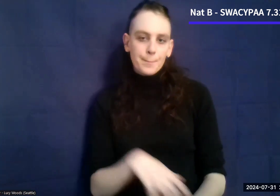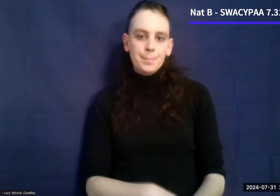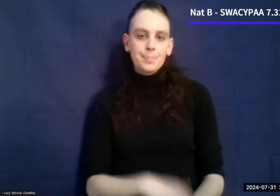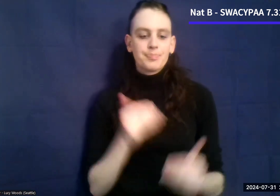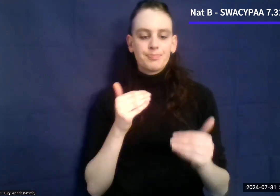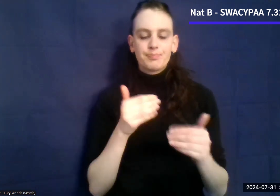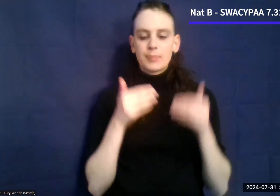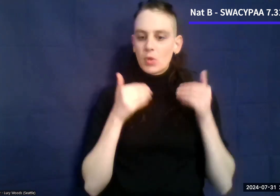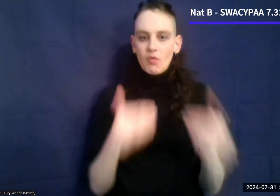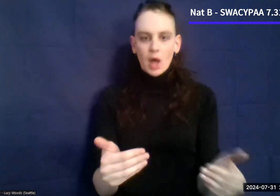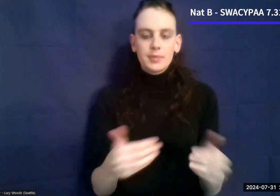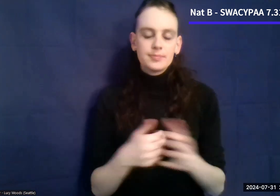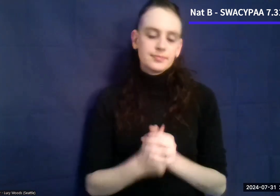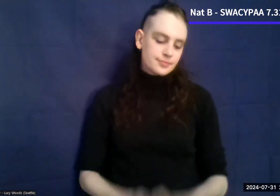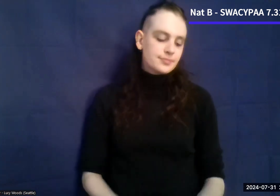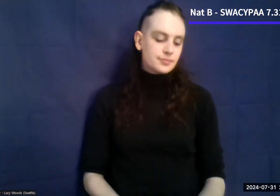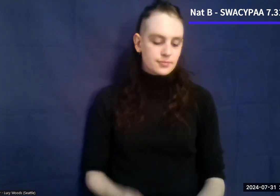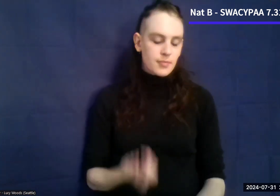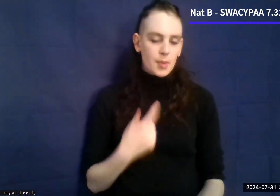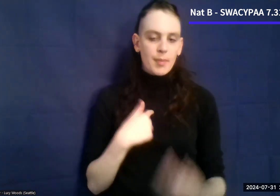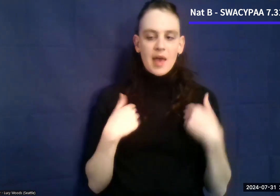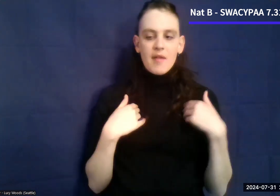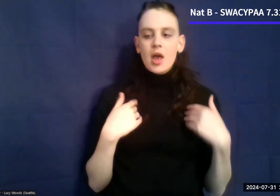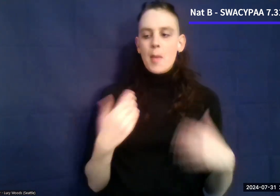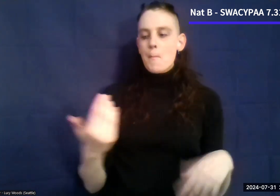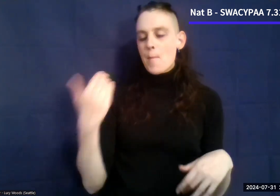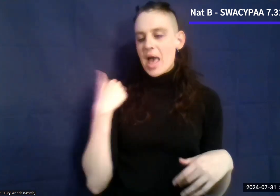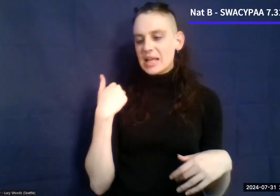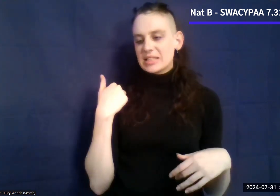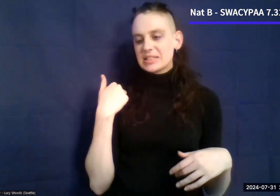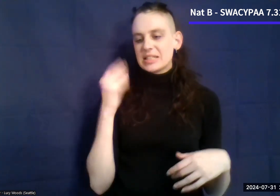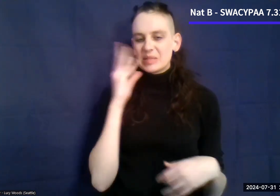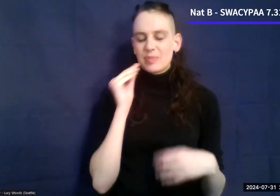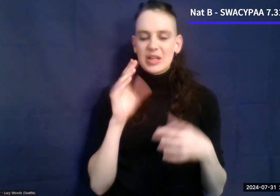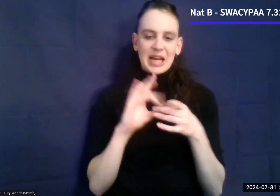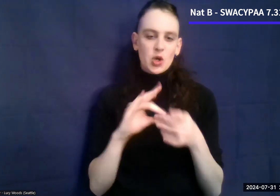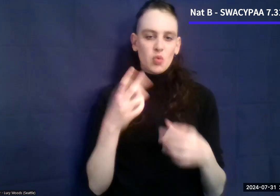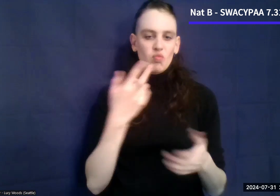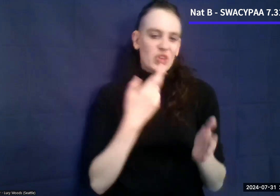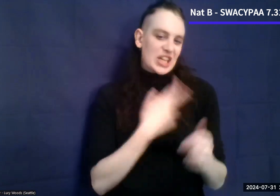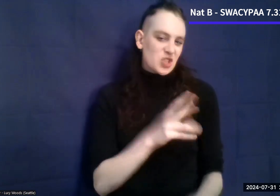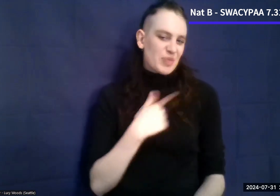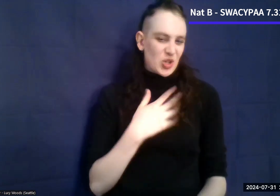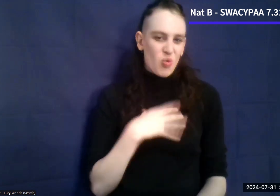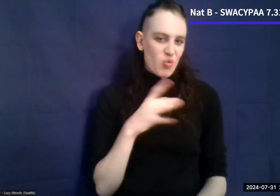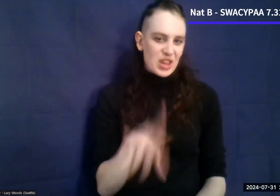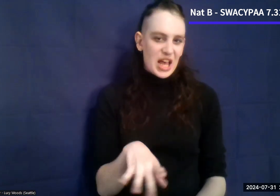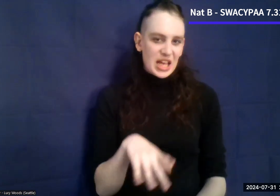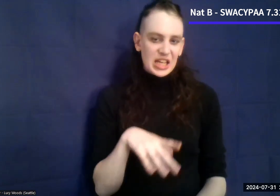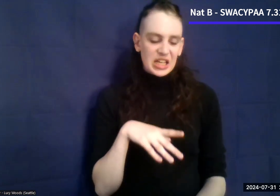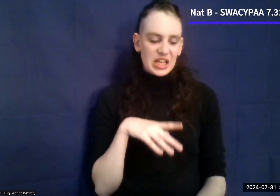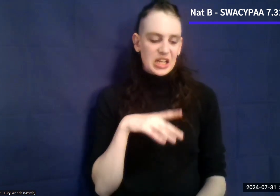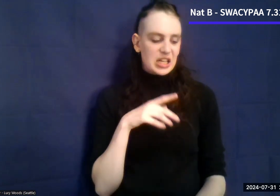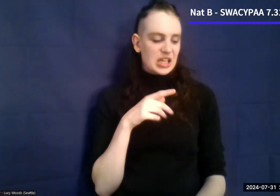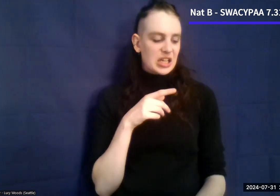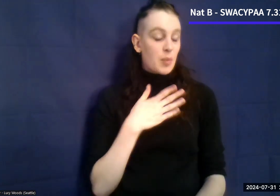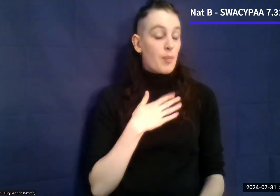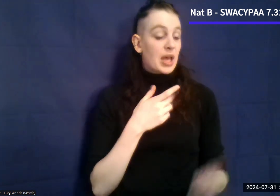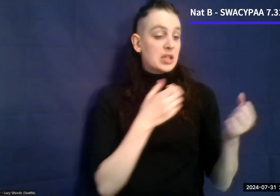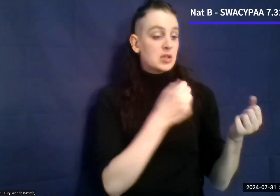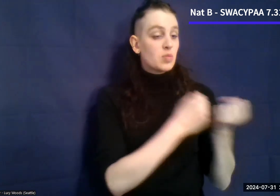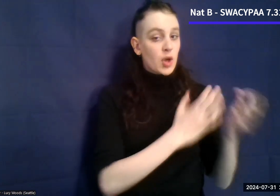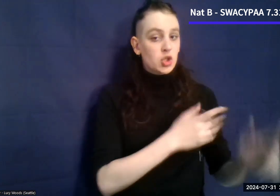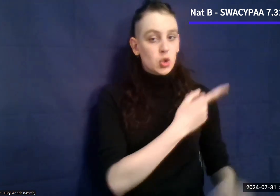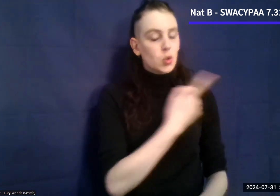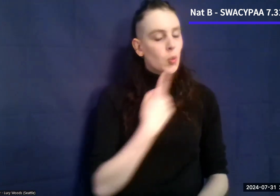of past experience with religion and was not happy, she was like, how about you come up with your own conception of a